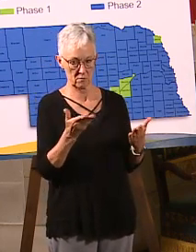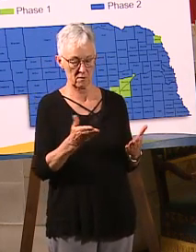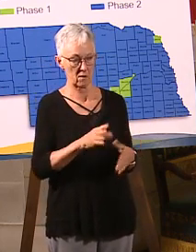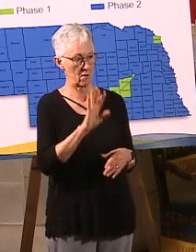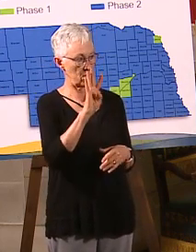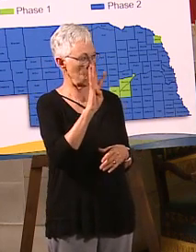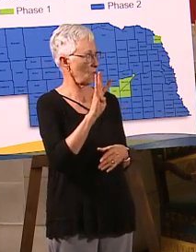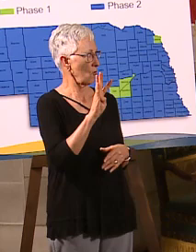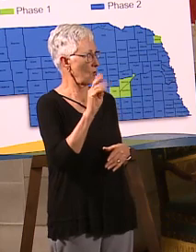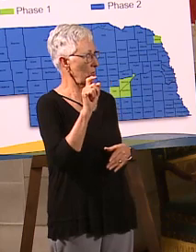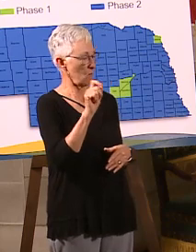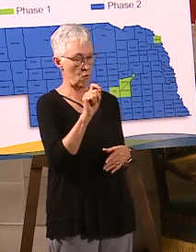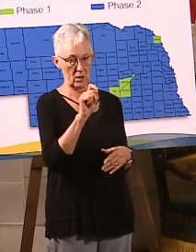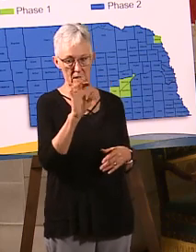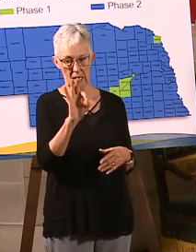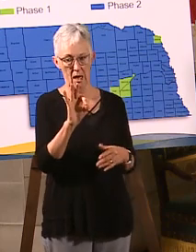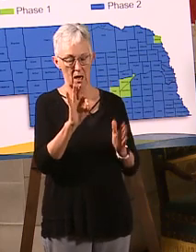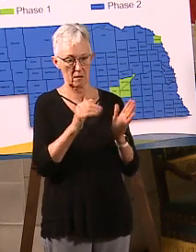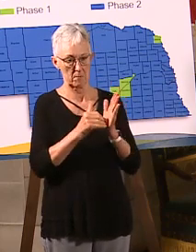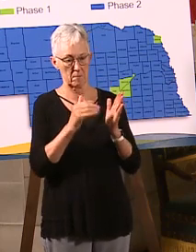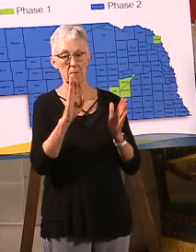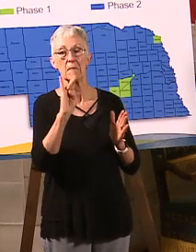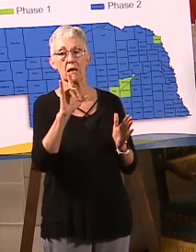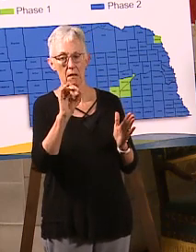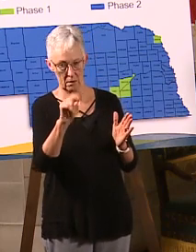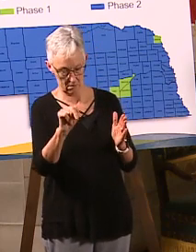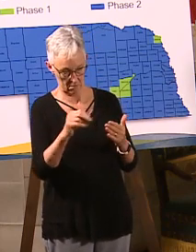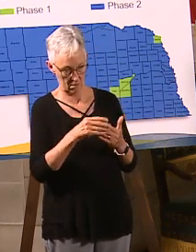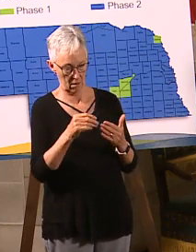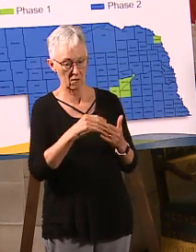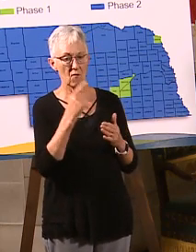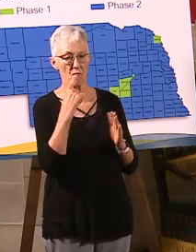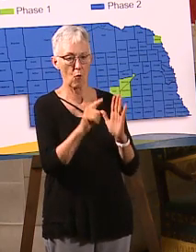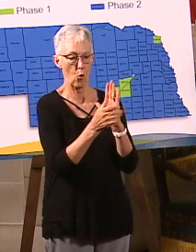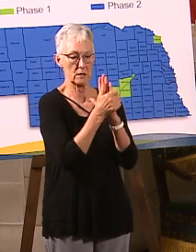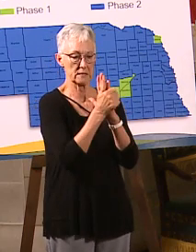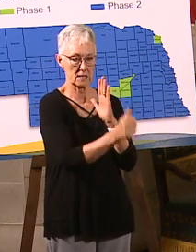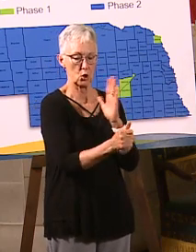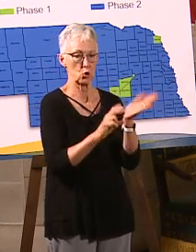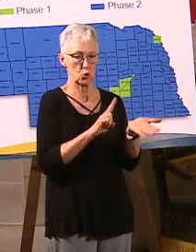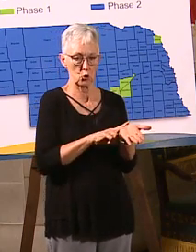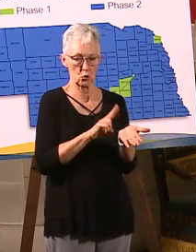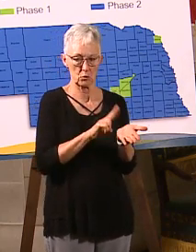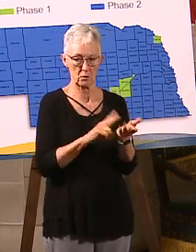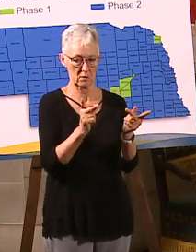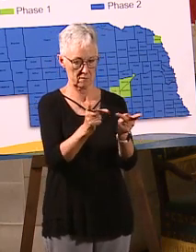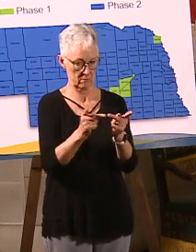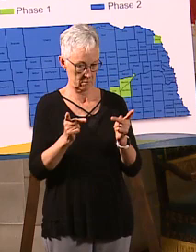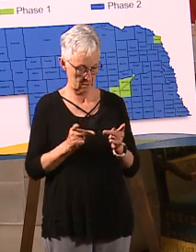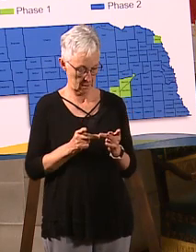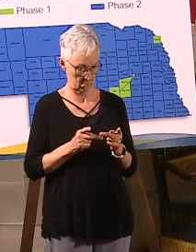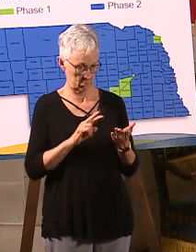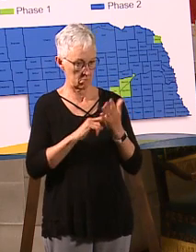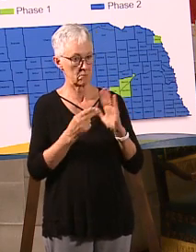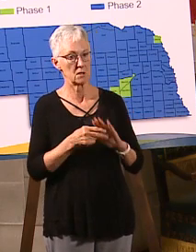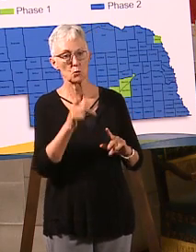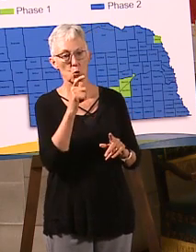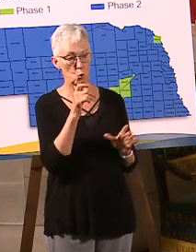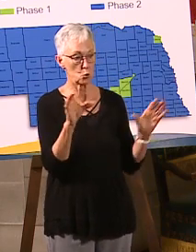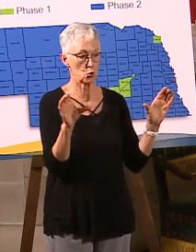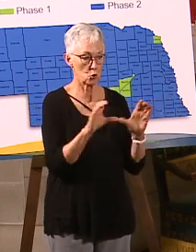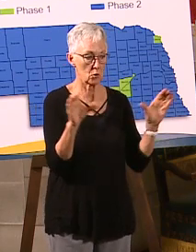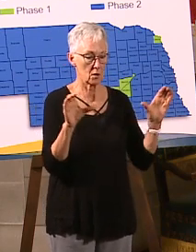will be going to skilled nursing facilities. Skilled nursing facilities that are certified will receive a lump sum